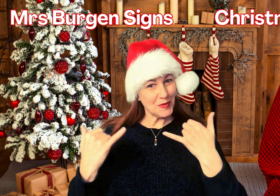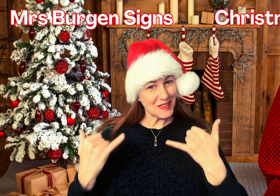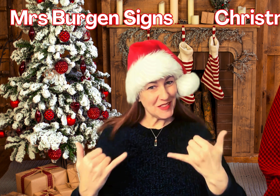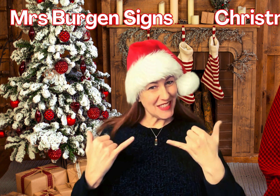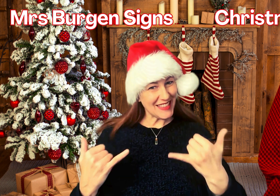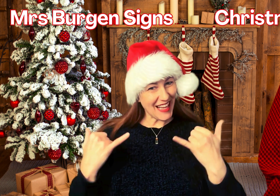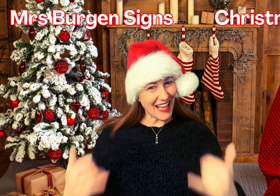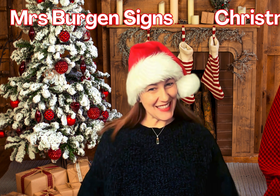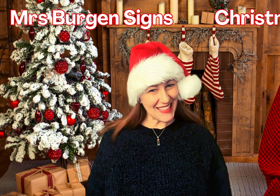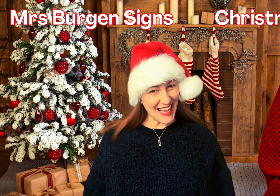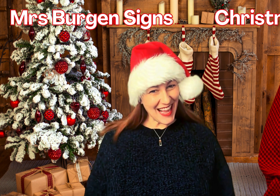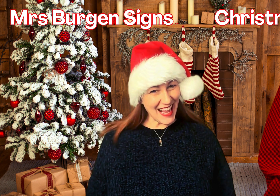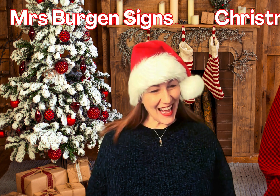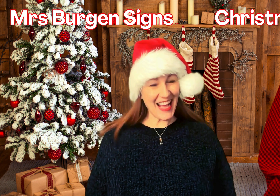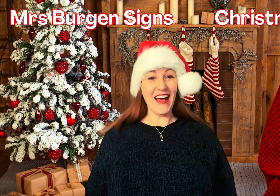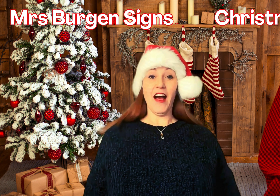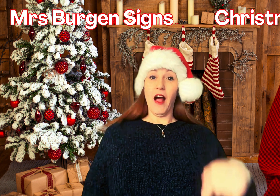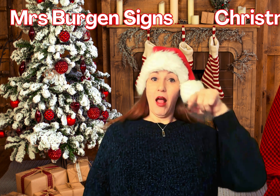are you today?